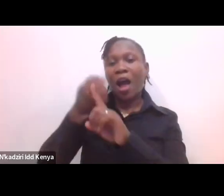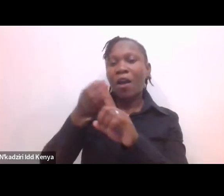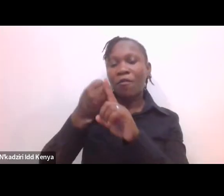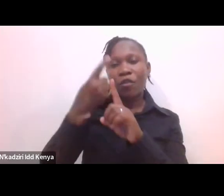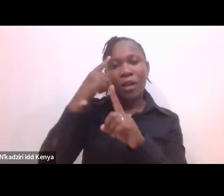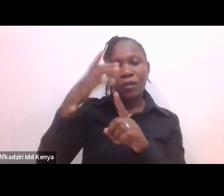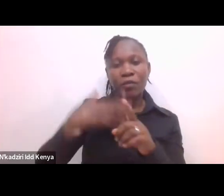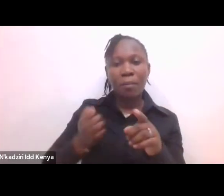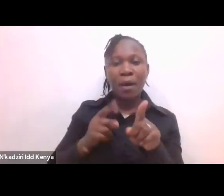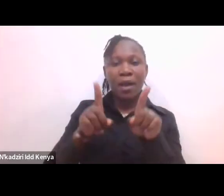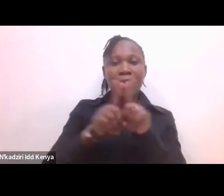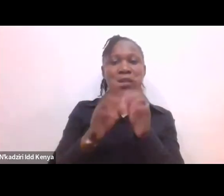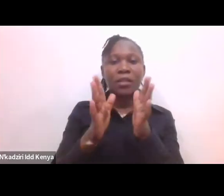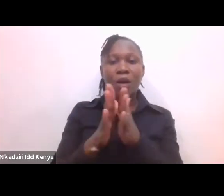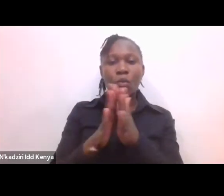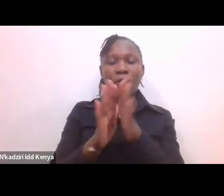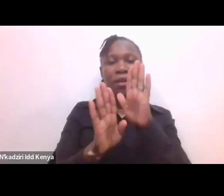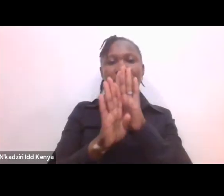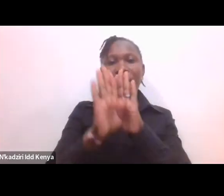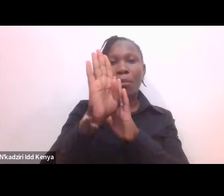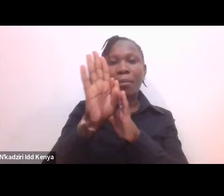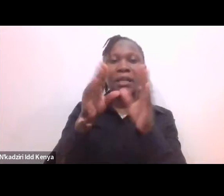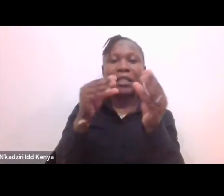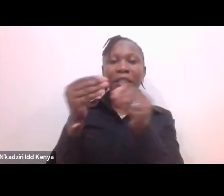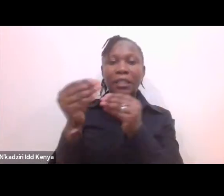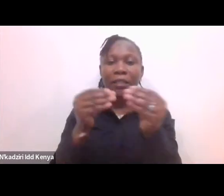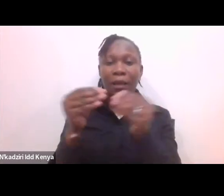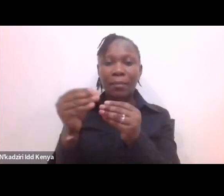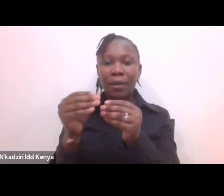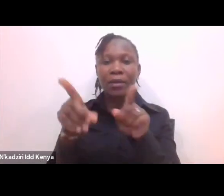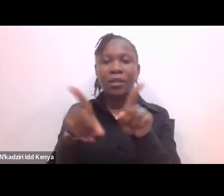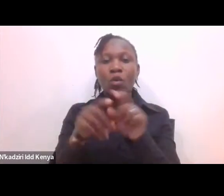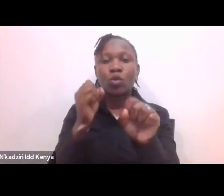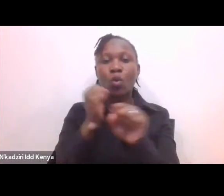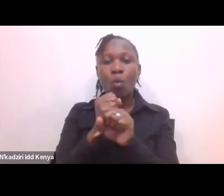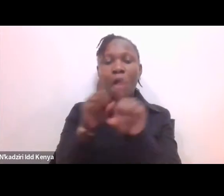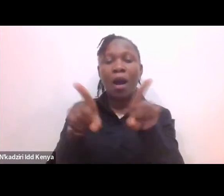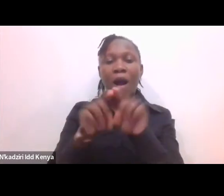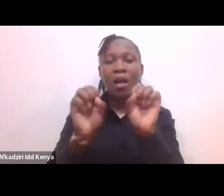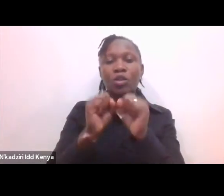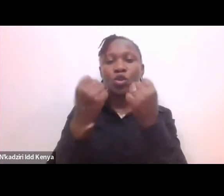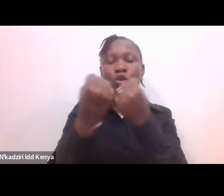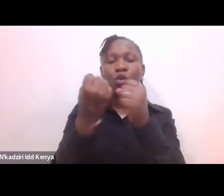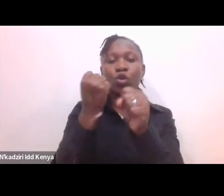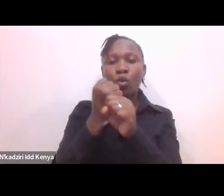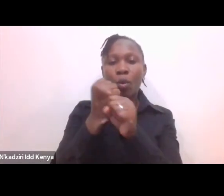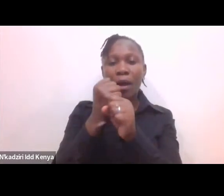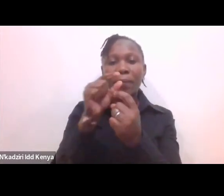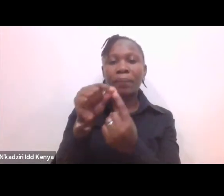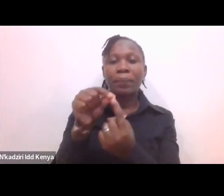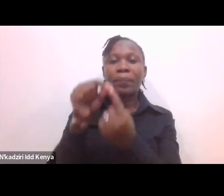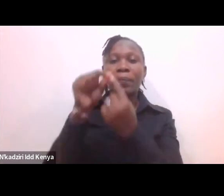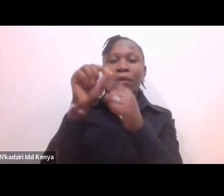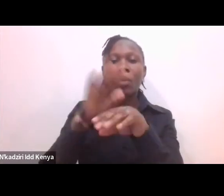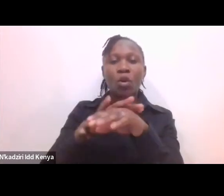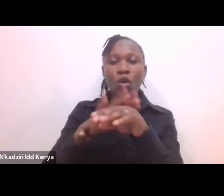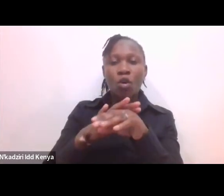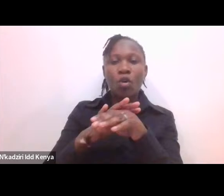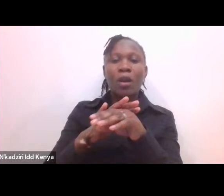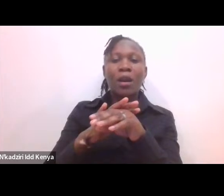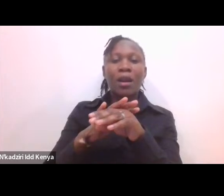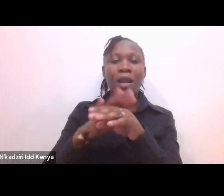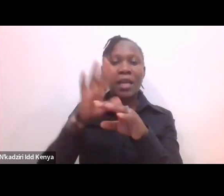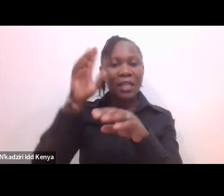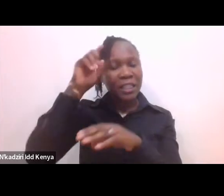30 years of experience in social work and human services, and specializing in intellectual and developmental disabilities,